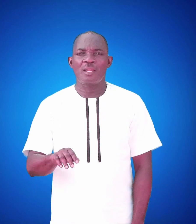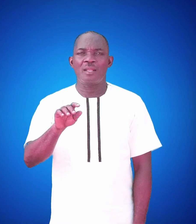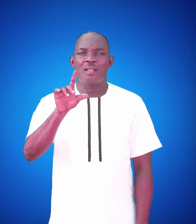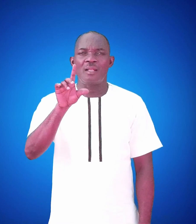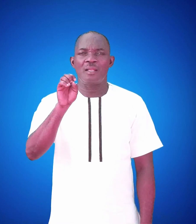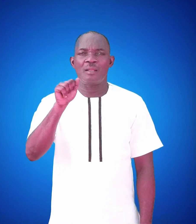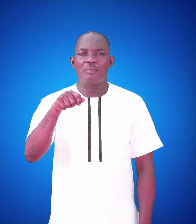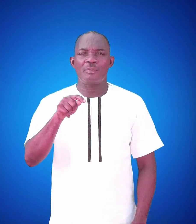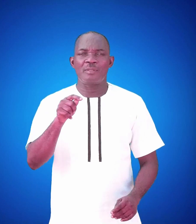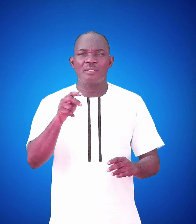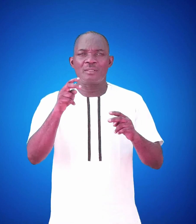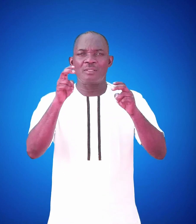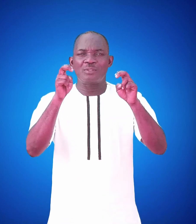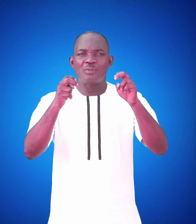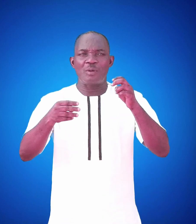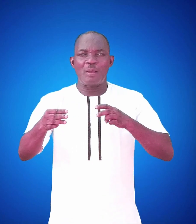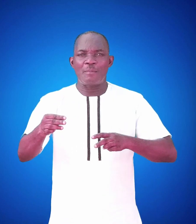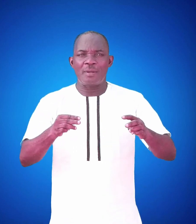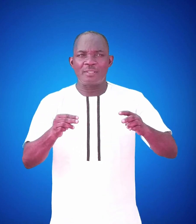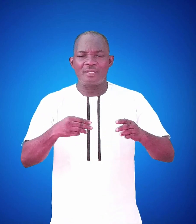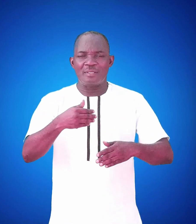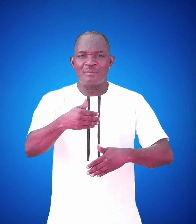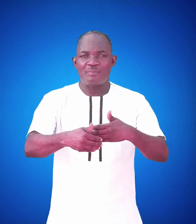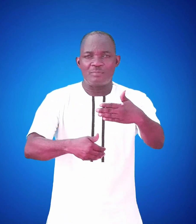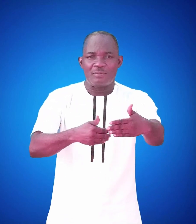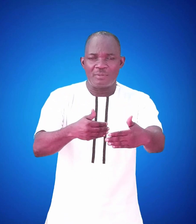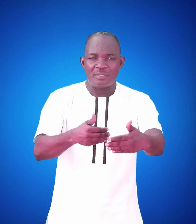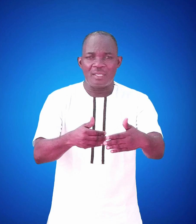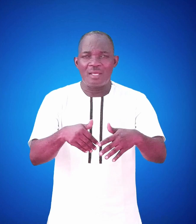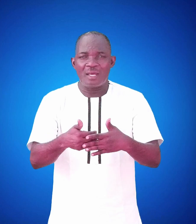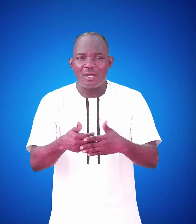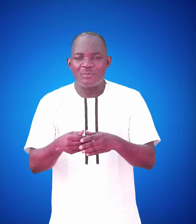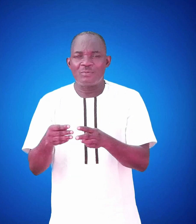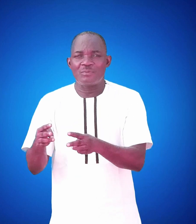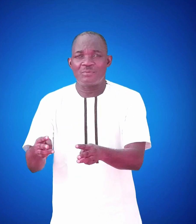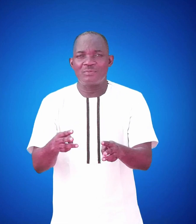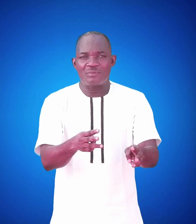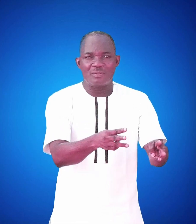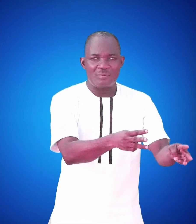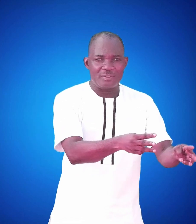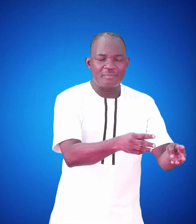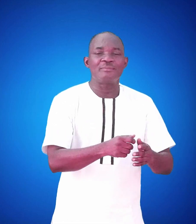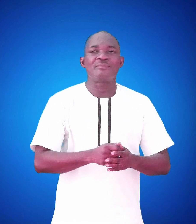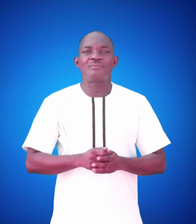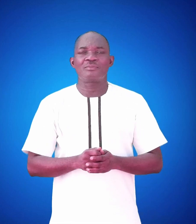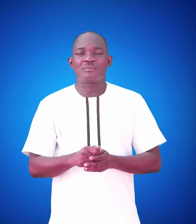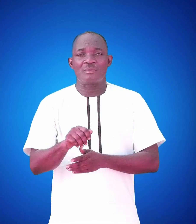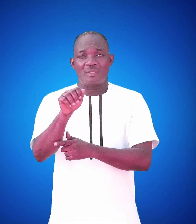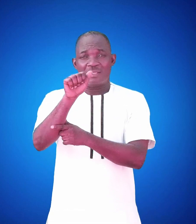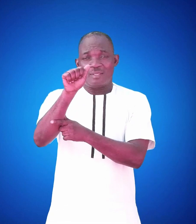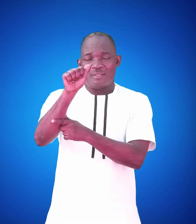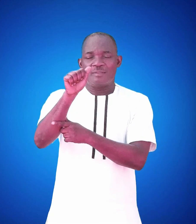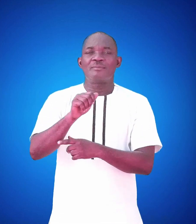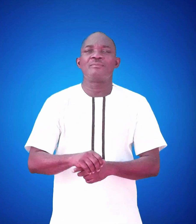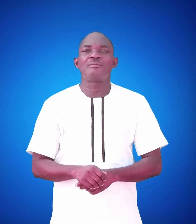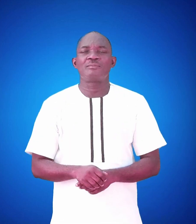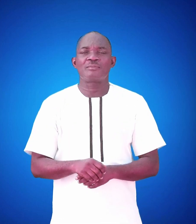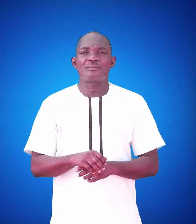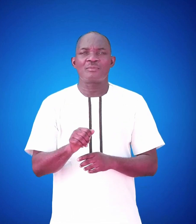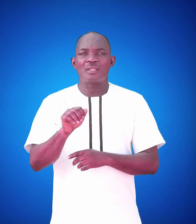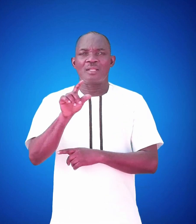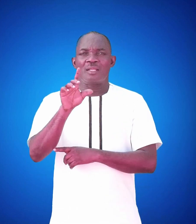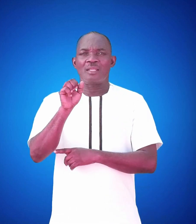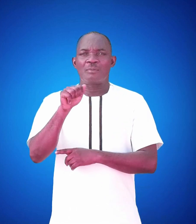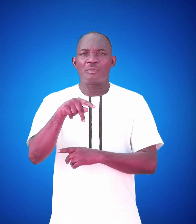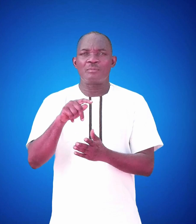LEAP case management processes and procedures. A. The